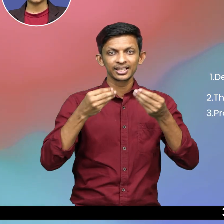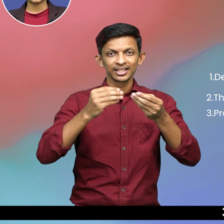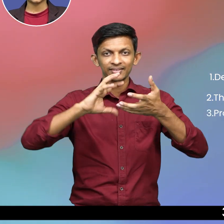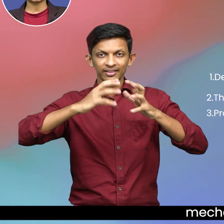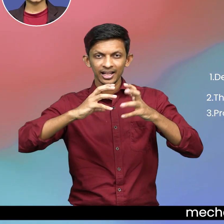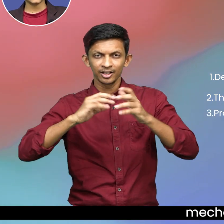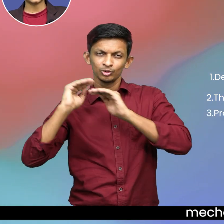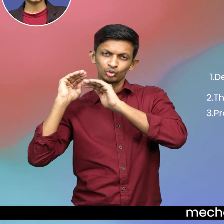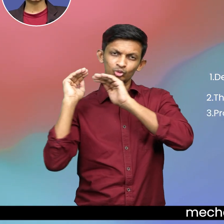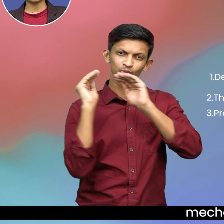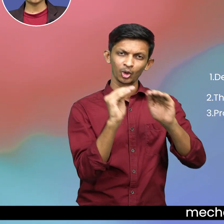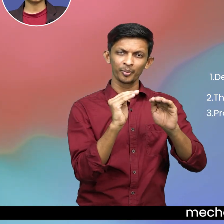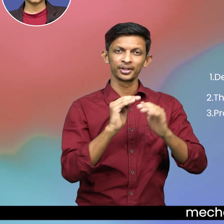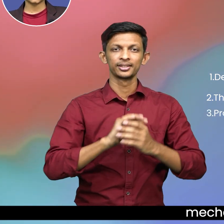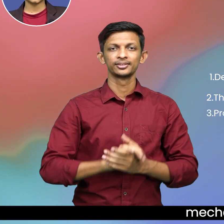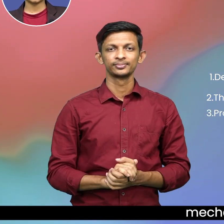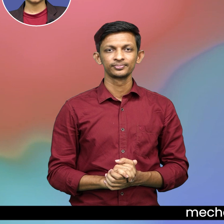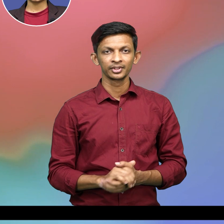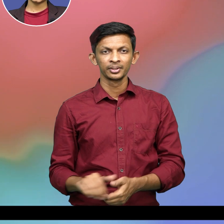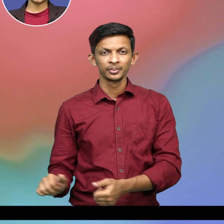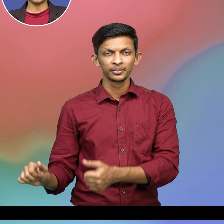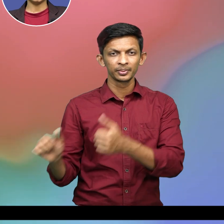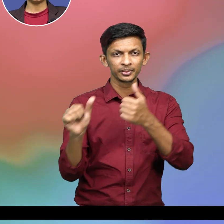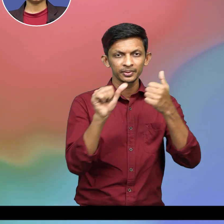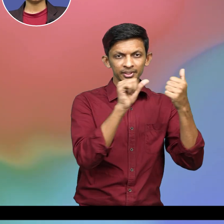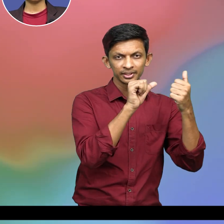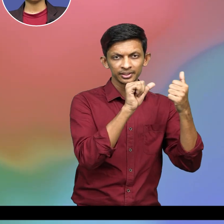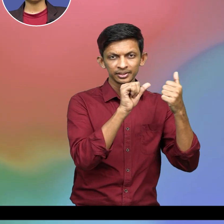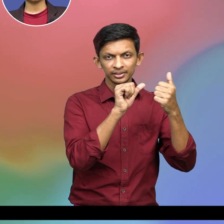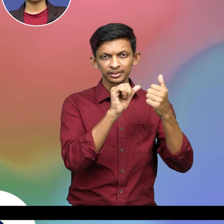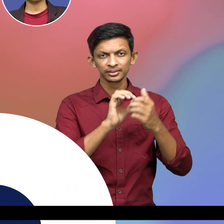Provide mechanical support. Recall.